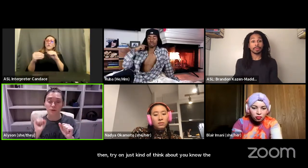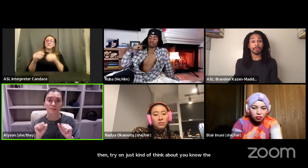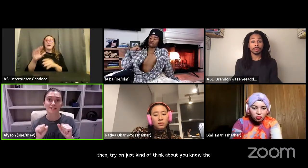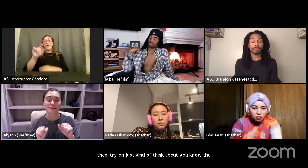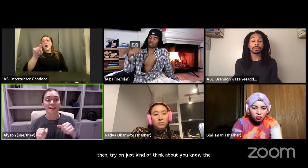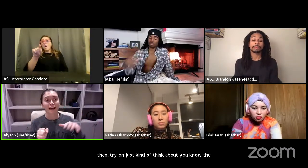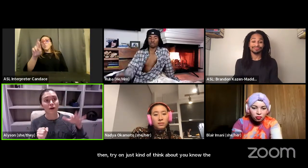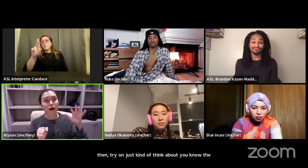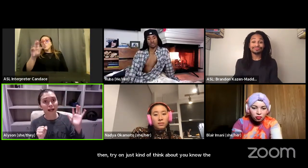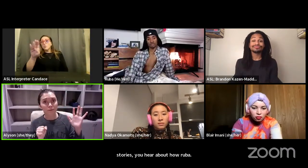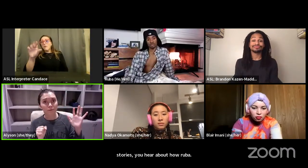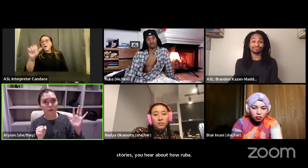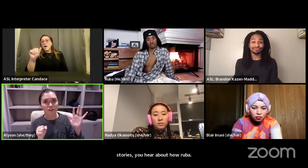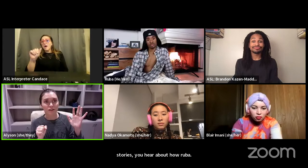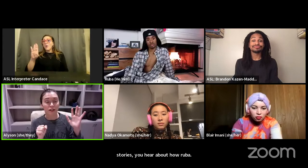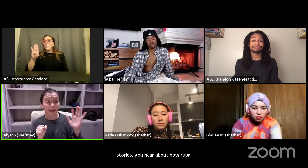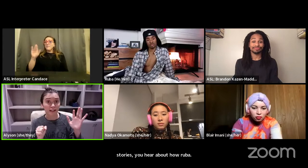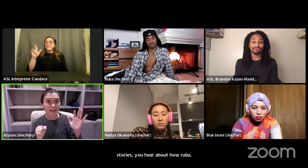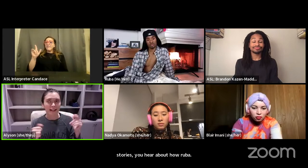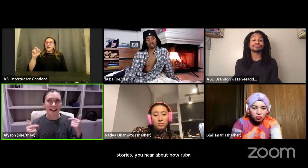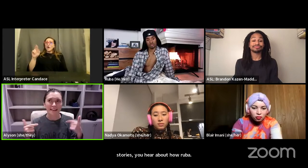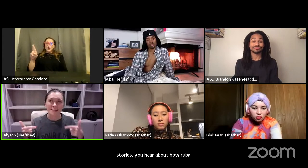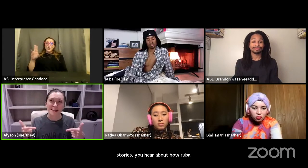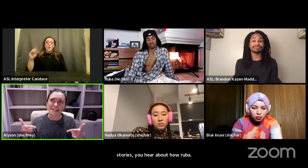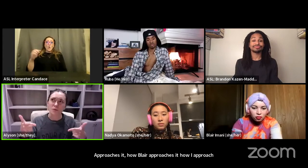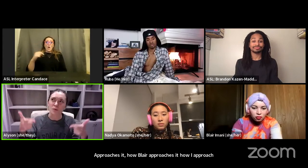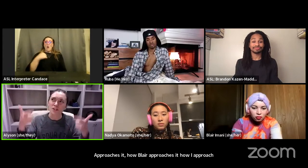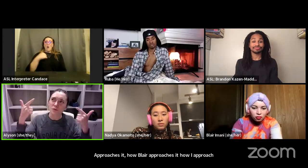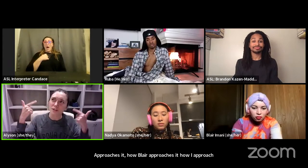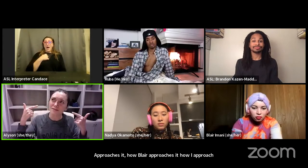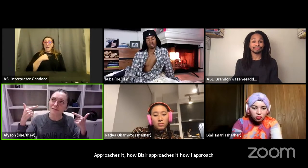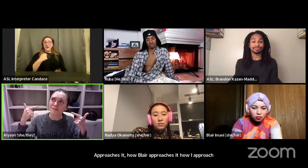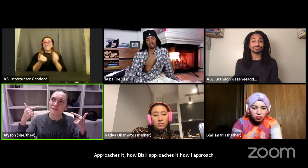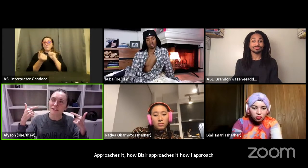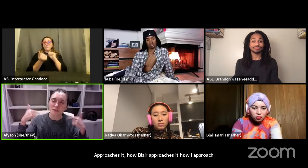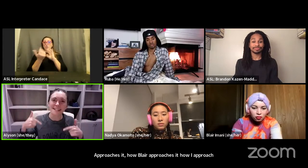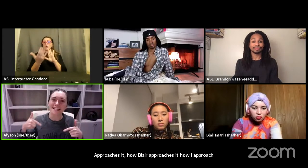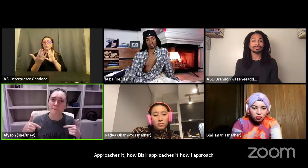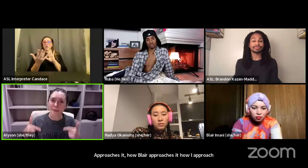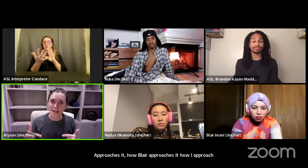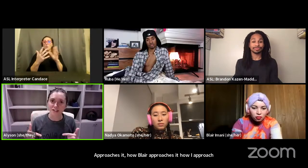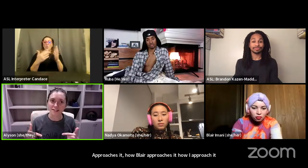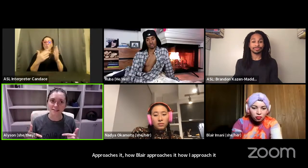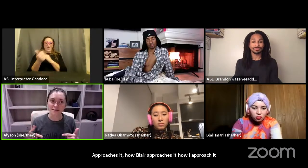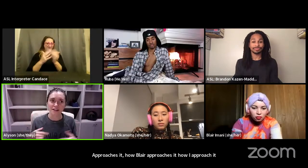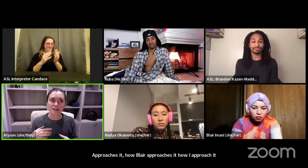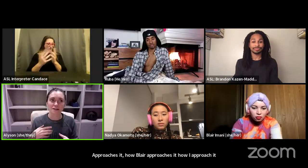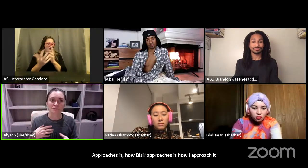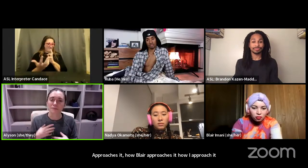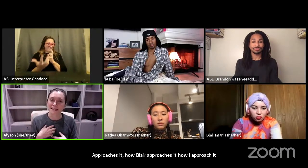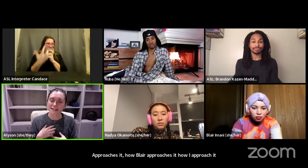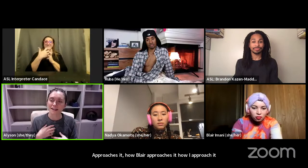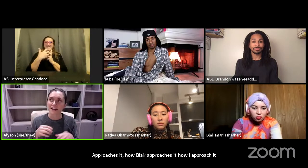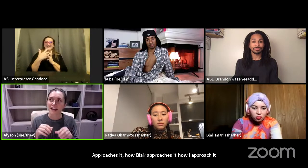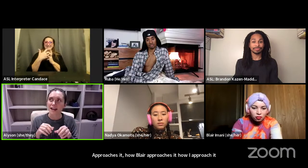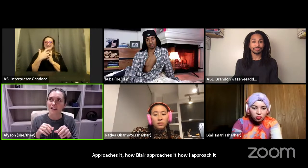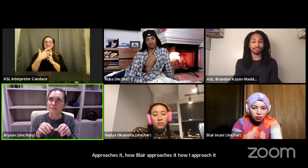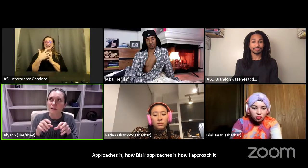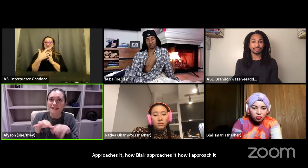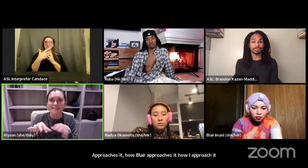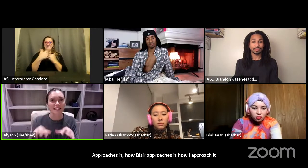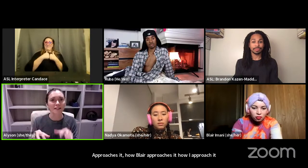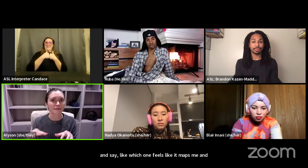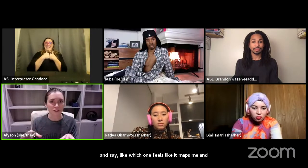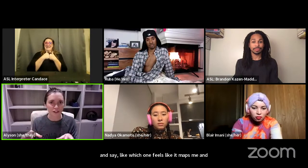Blair approaches it, how I approach it, and say, like, which one feels like it matches me